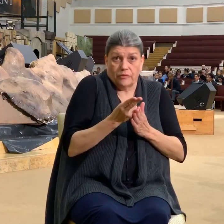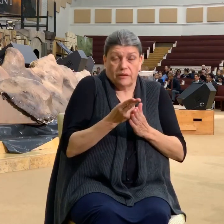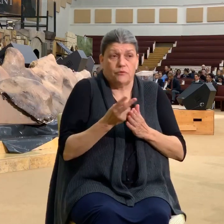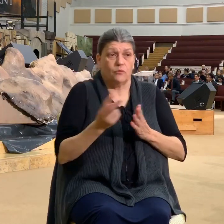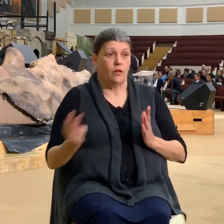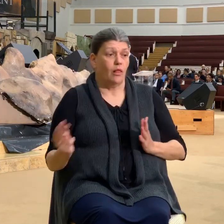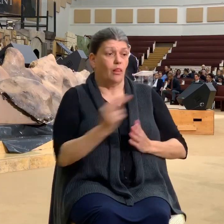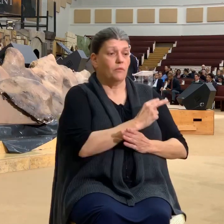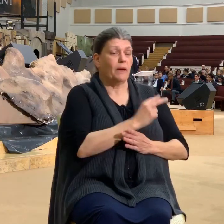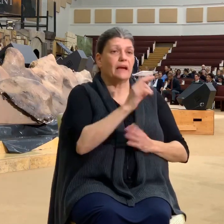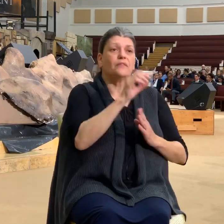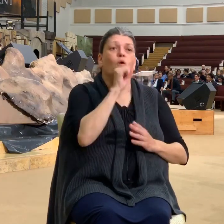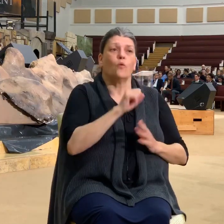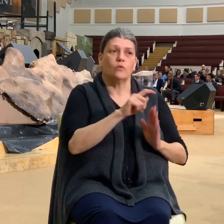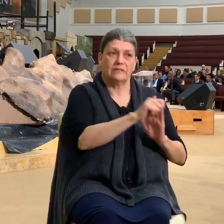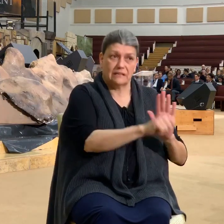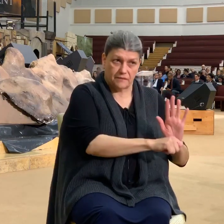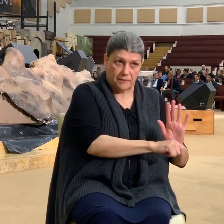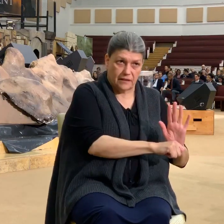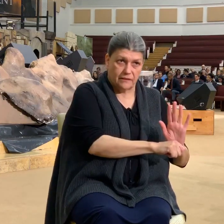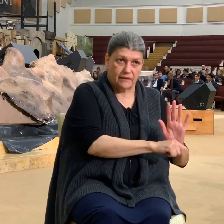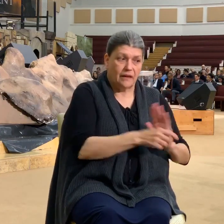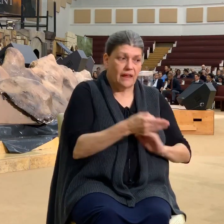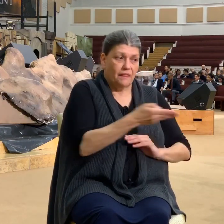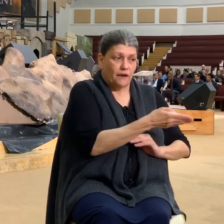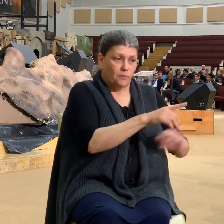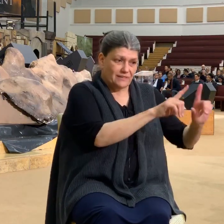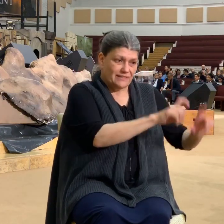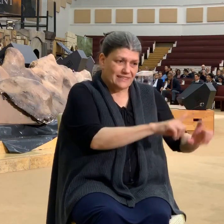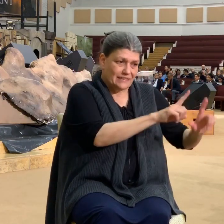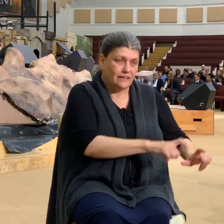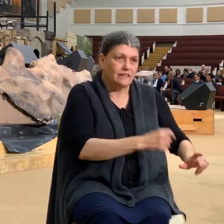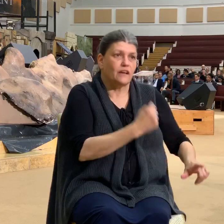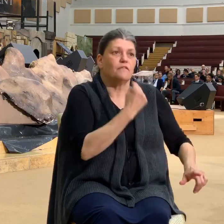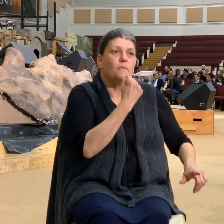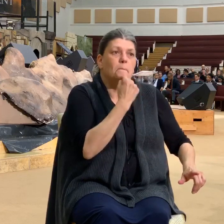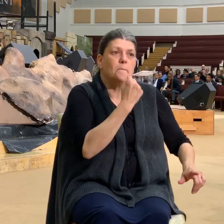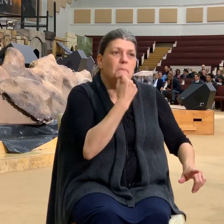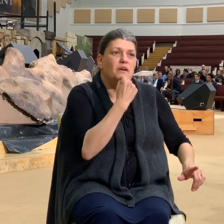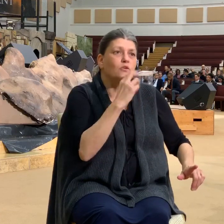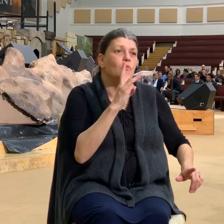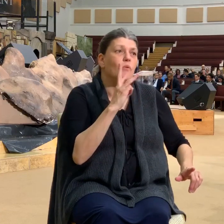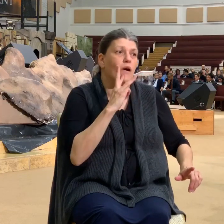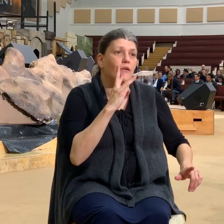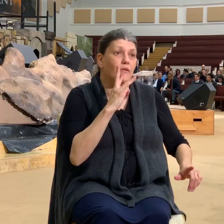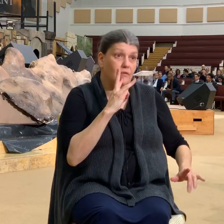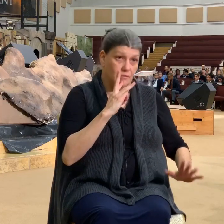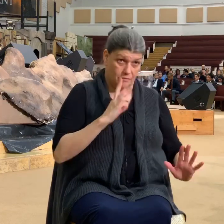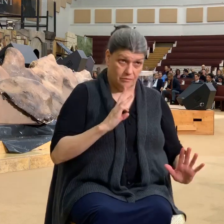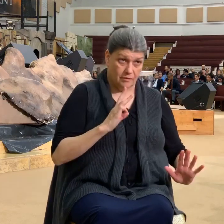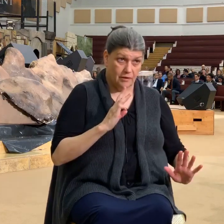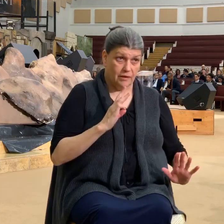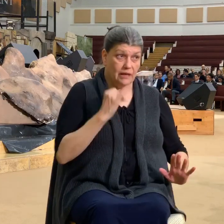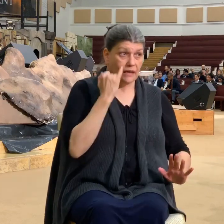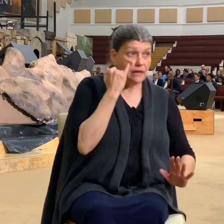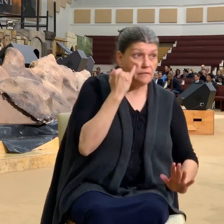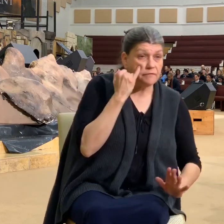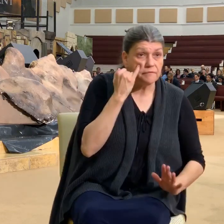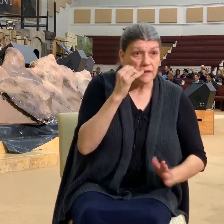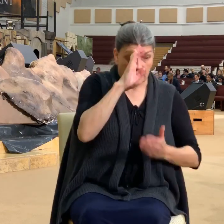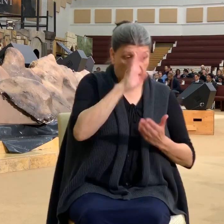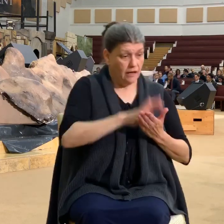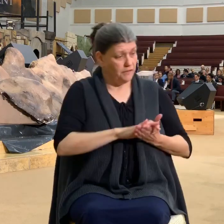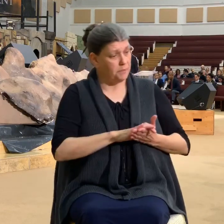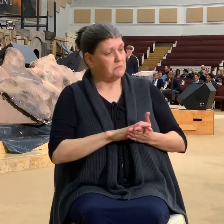Testament. There was the test of bitter water. A husband would think,